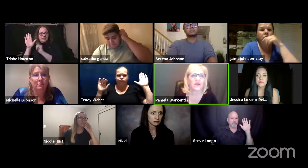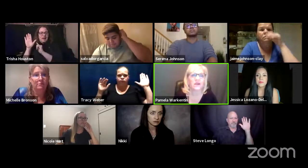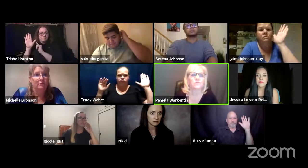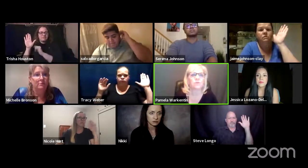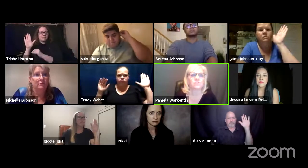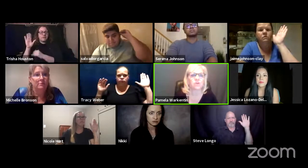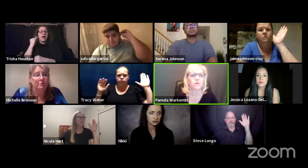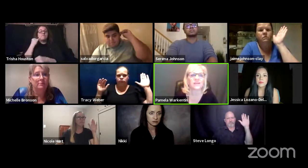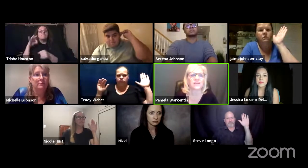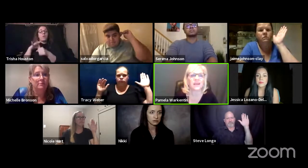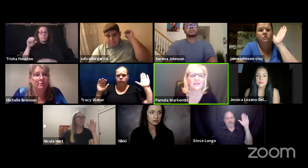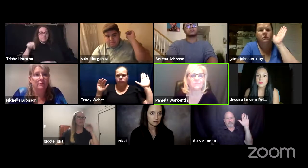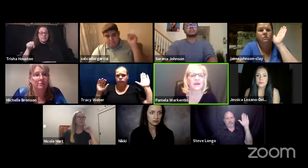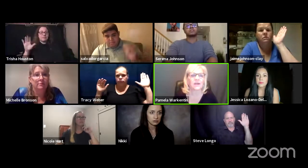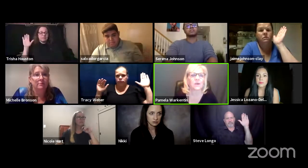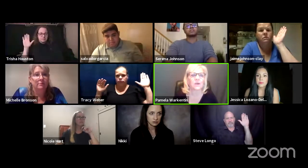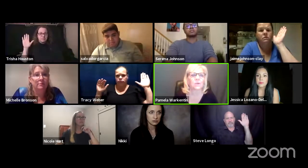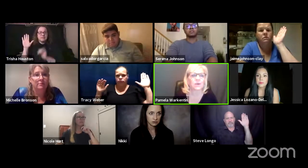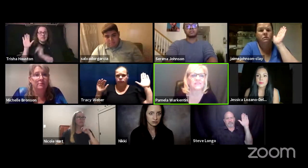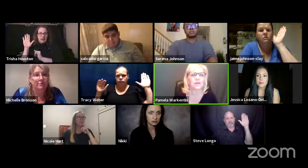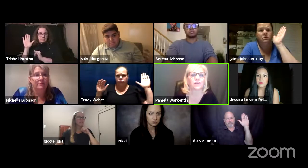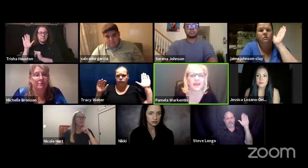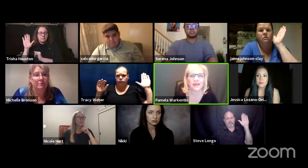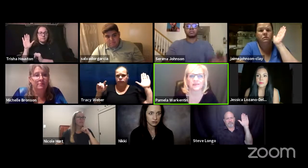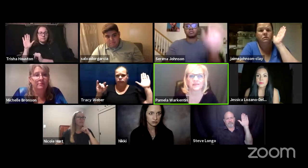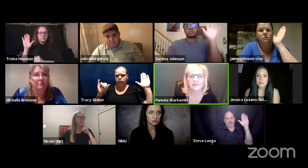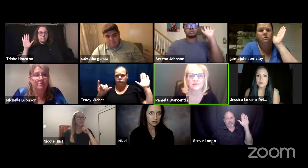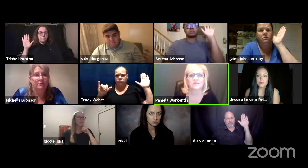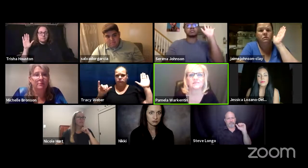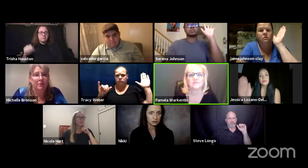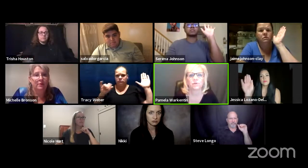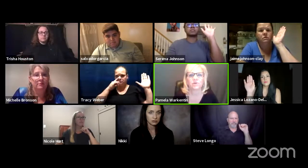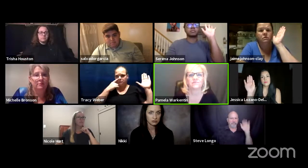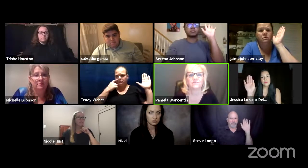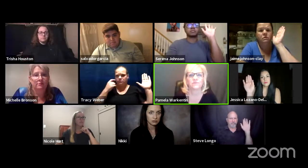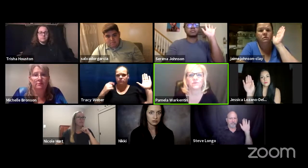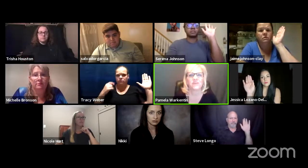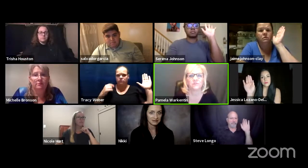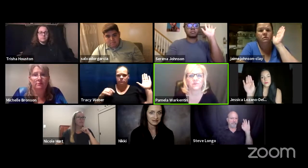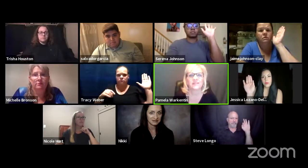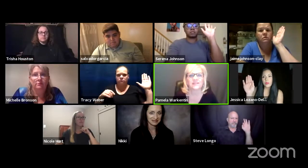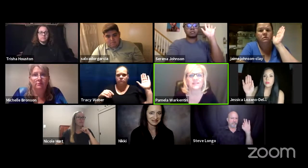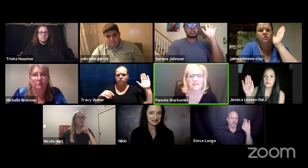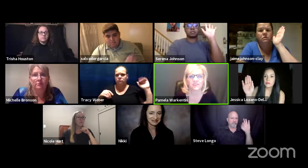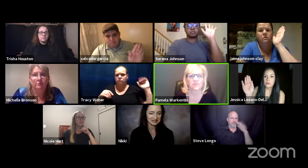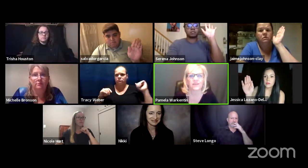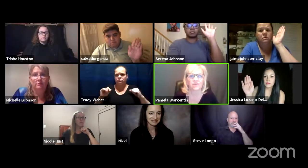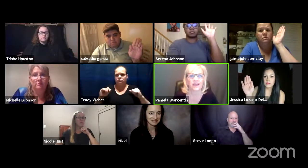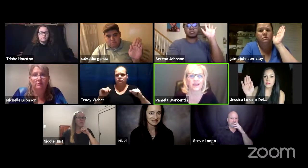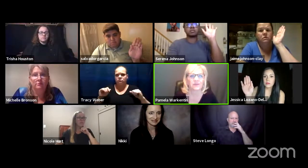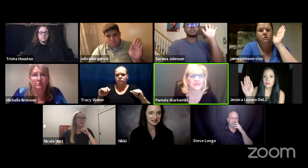Okay, if you would so indicate by raising your hand. If you are in favor of tabling the discussion, raise your hand,